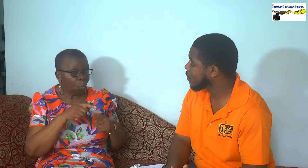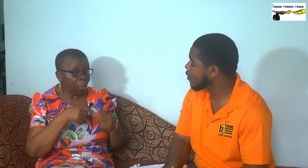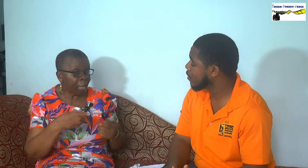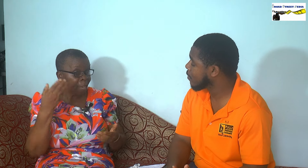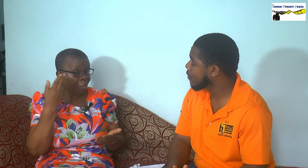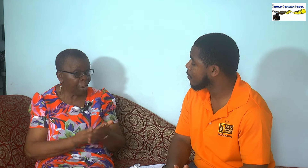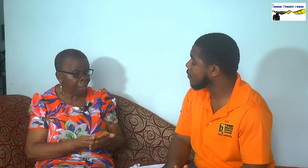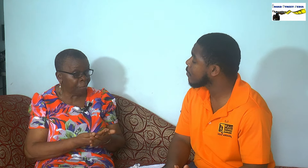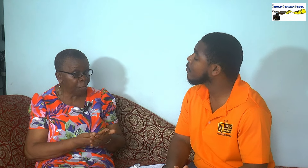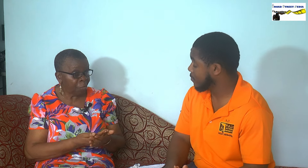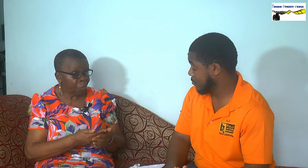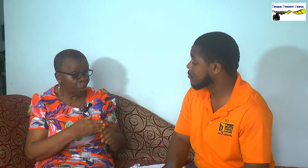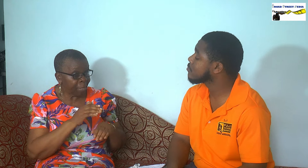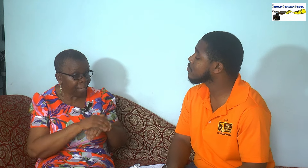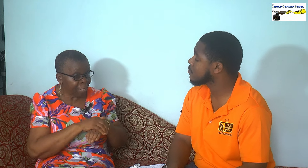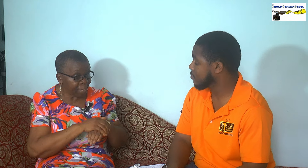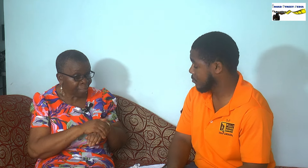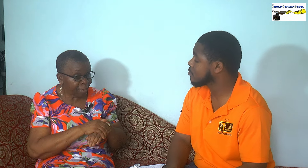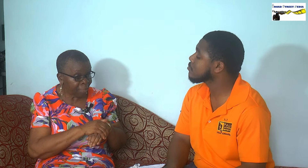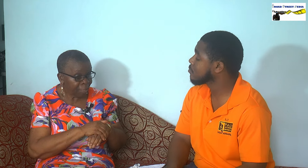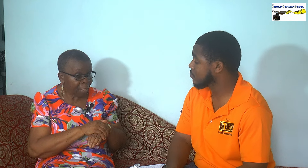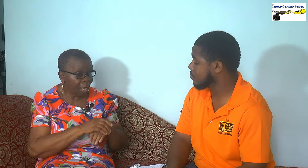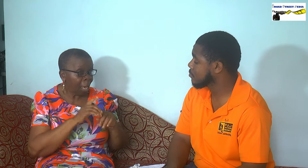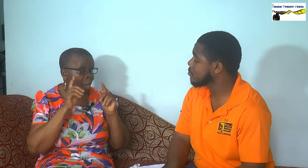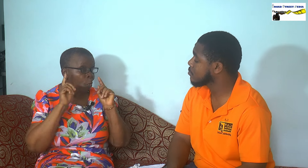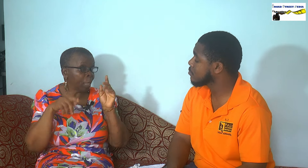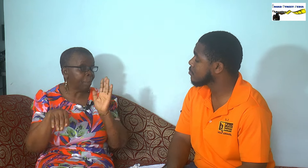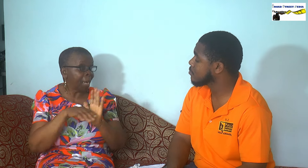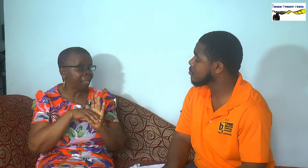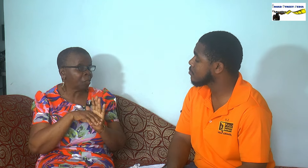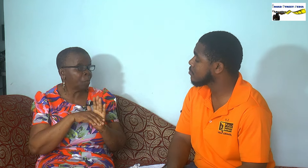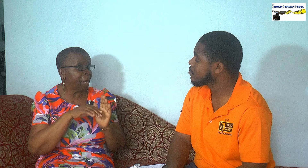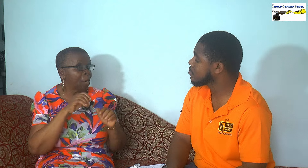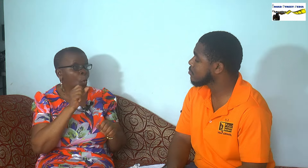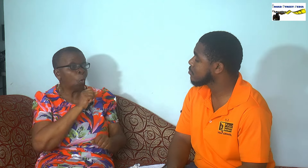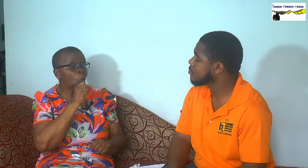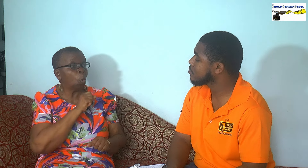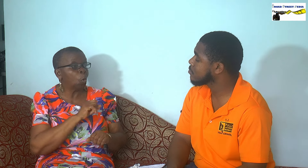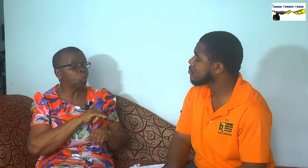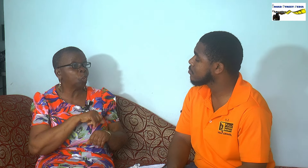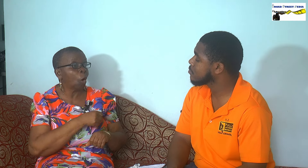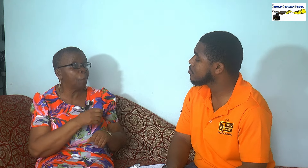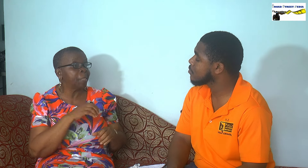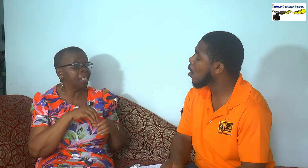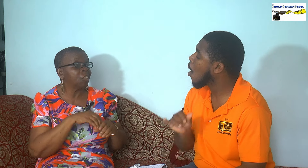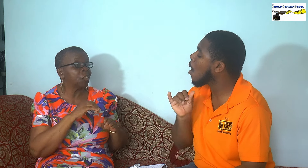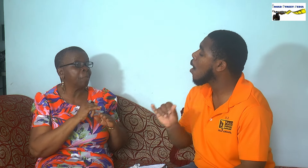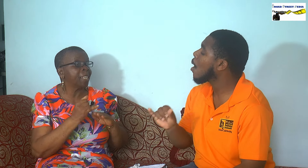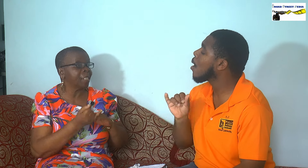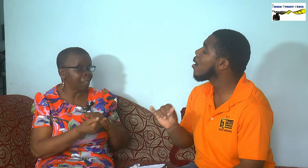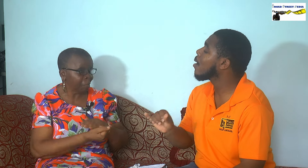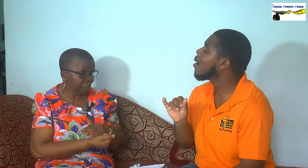when I arrived from England, I went back to my own job in Jamaica.